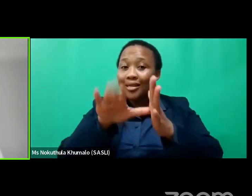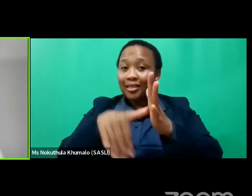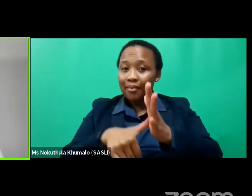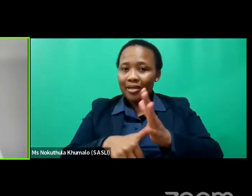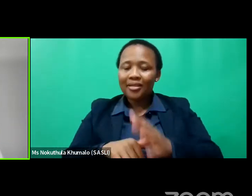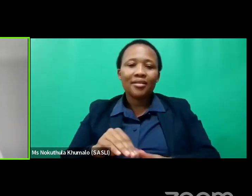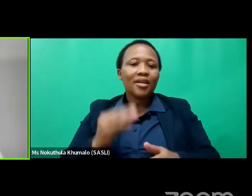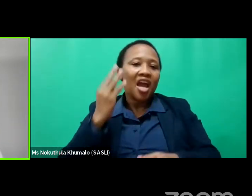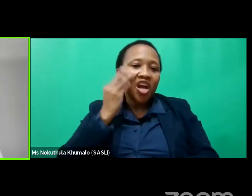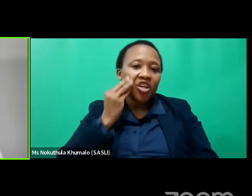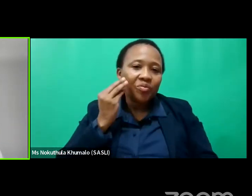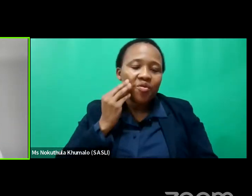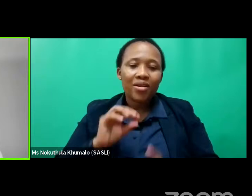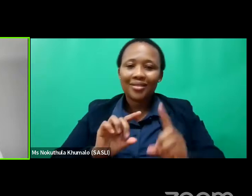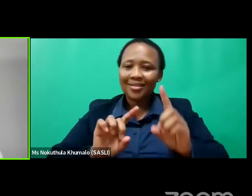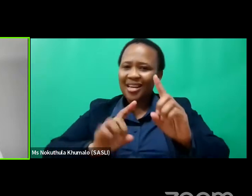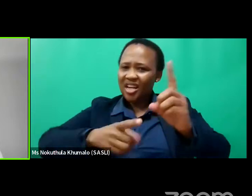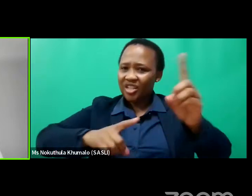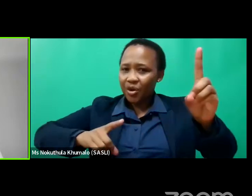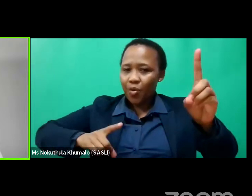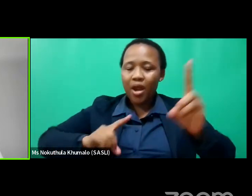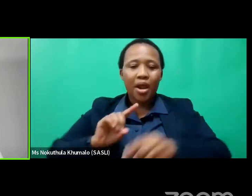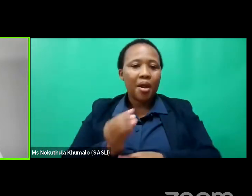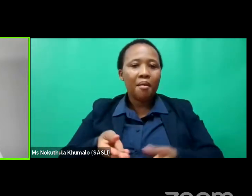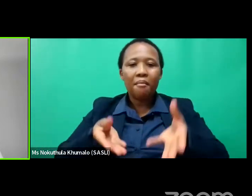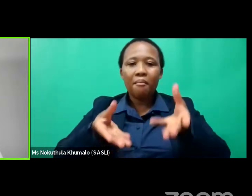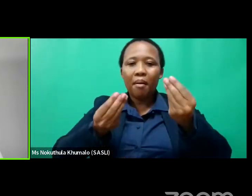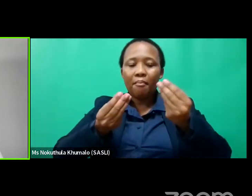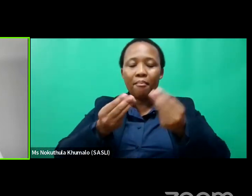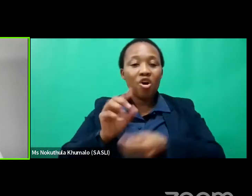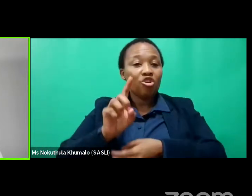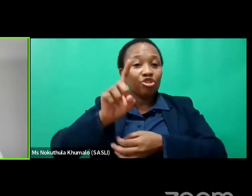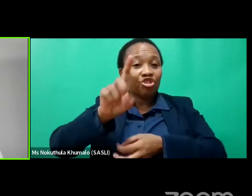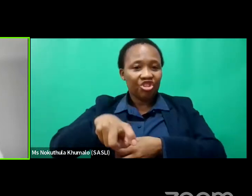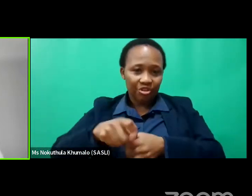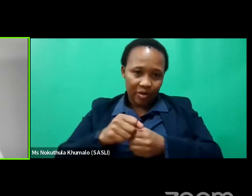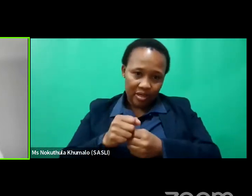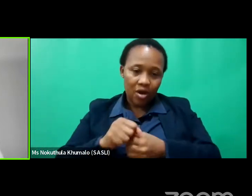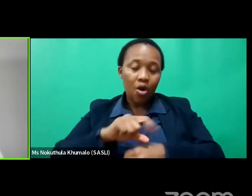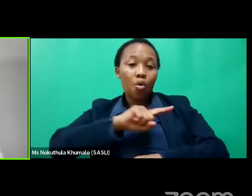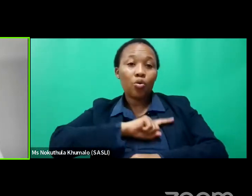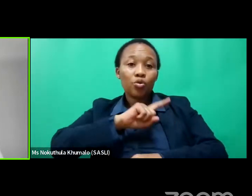is quite another to be recognized in the employment